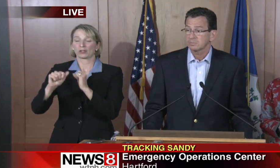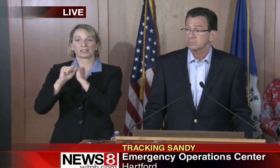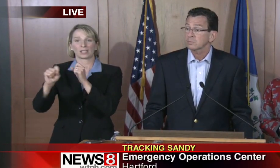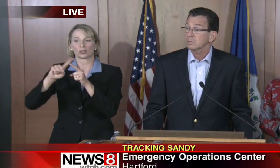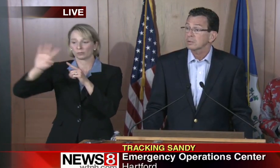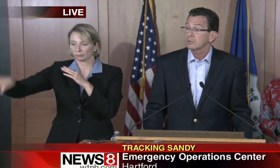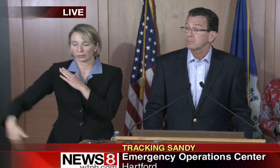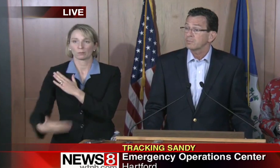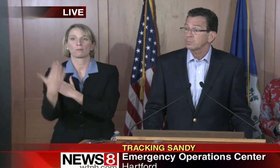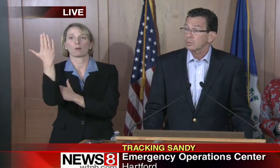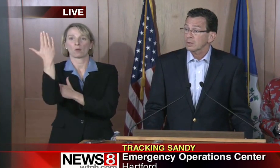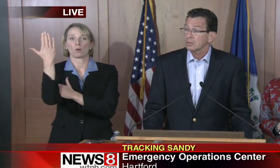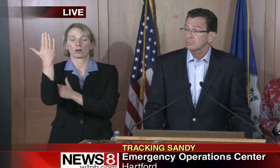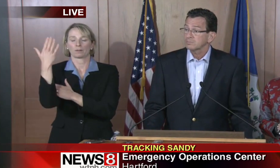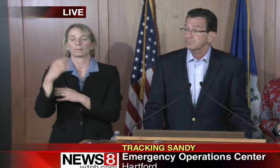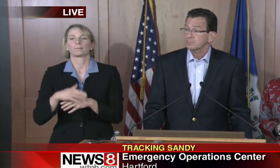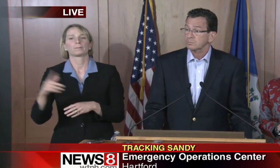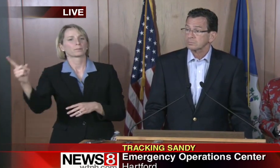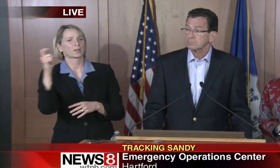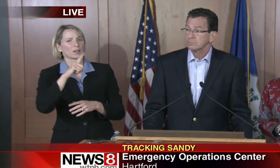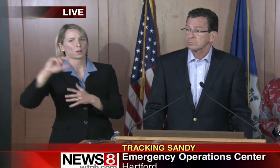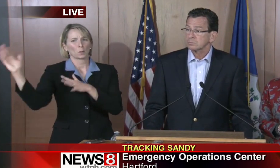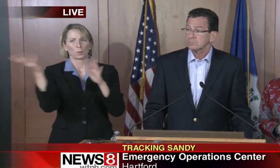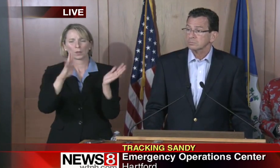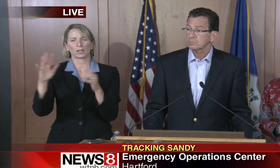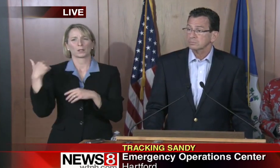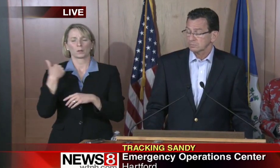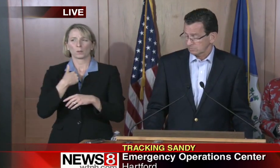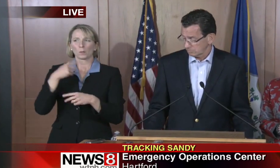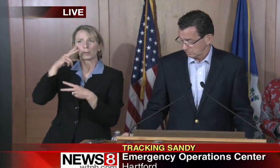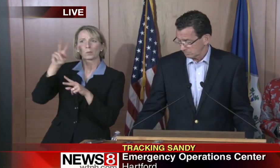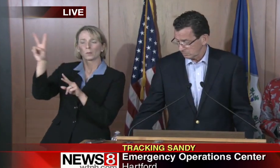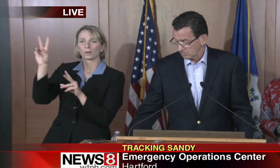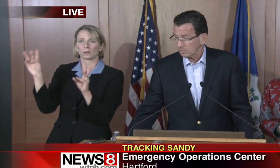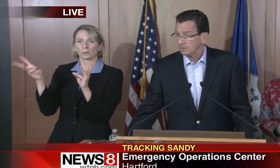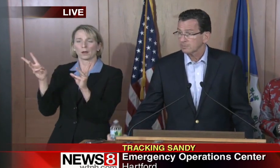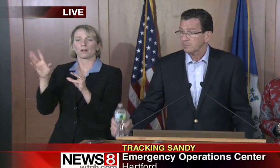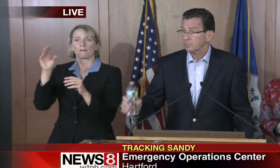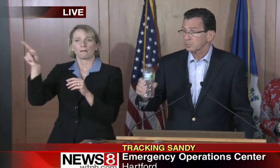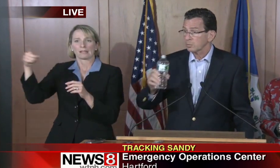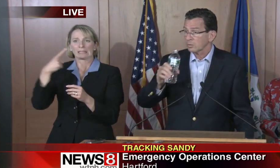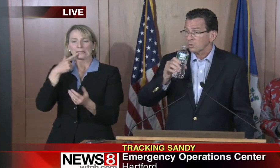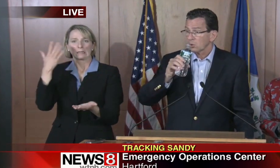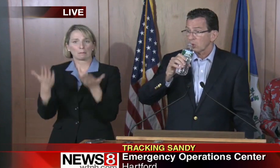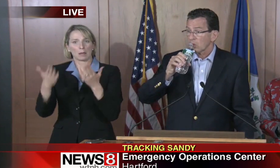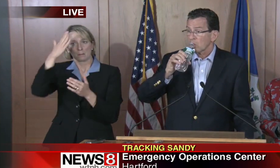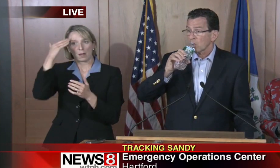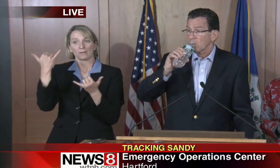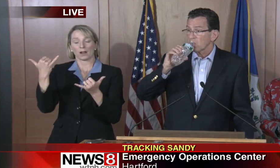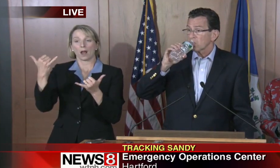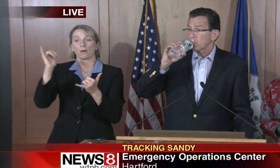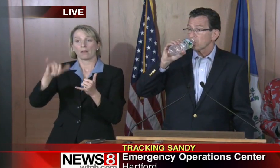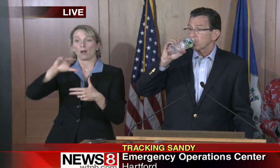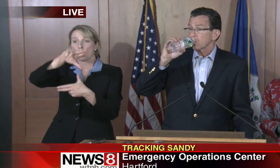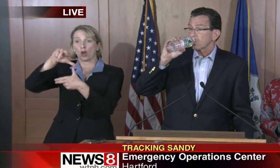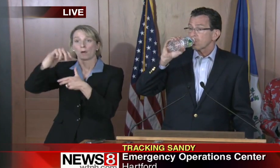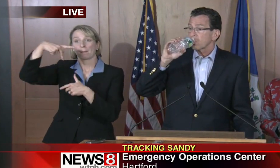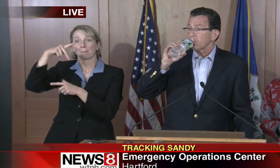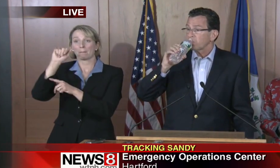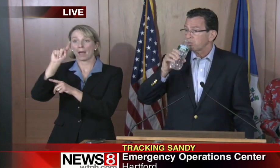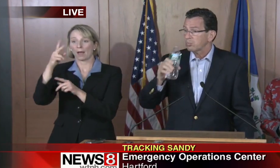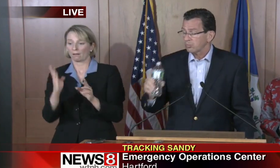What about the winds? We were watching some forecasts before we came over here that were suggesting because of the path that the storm is taking that